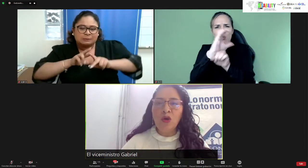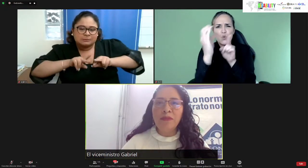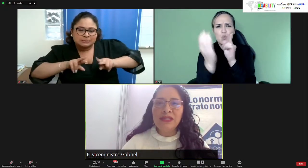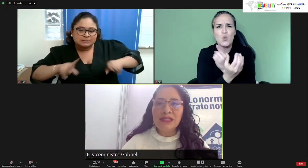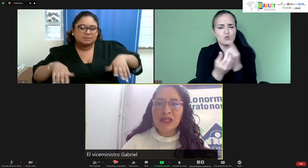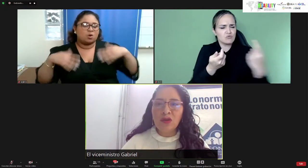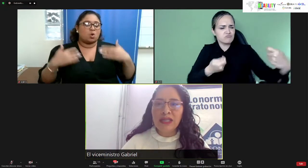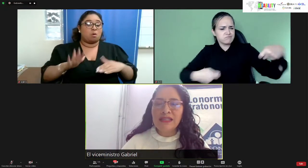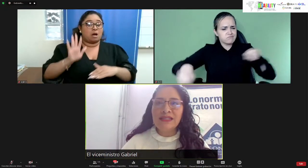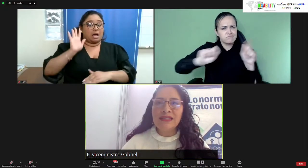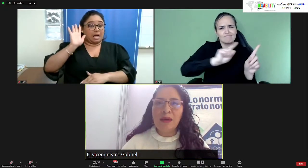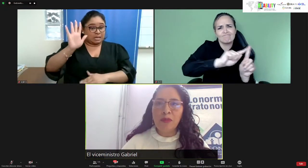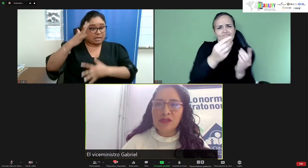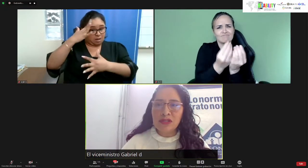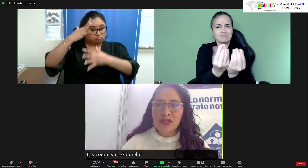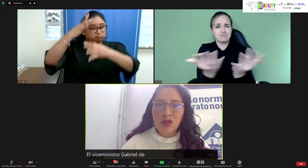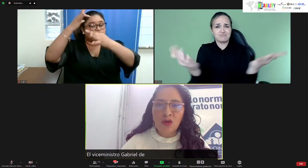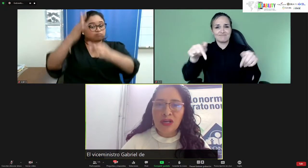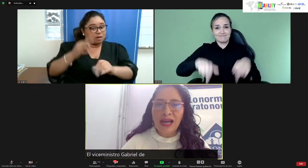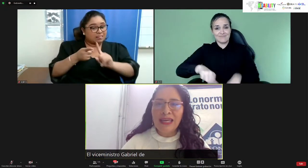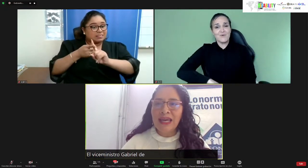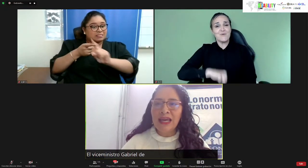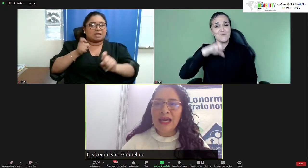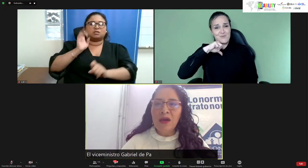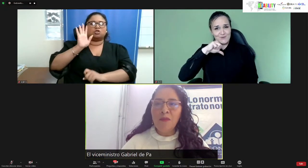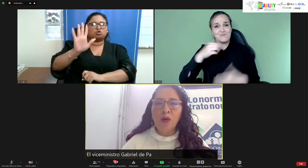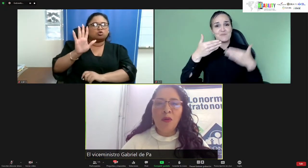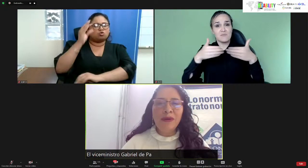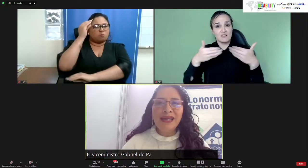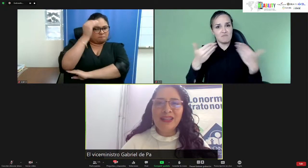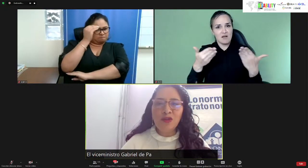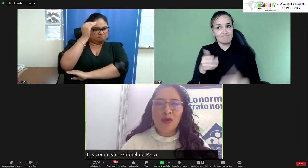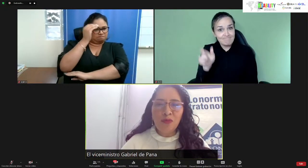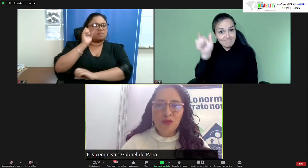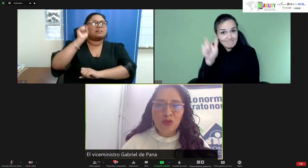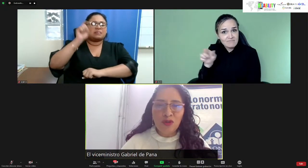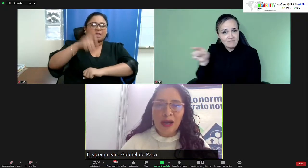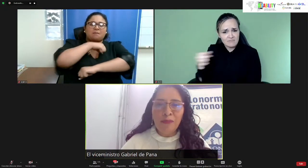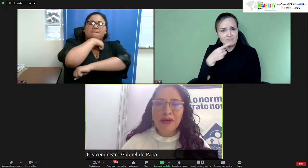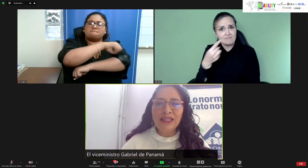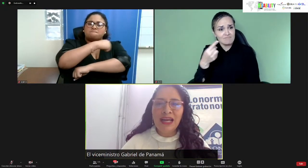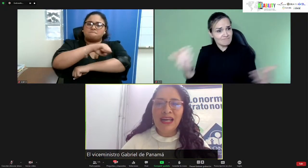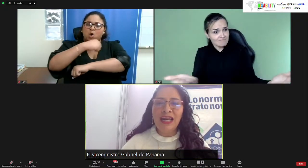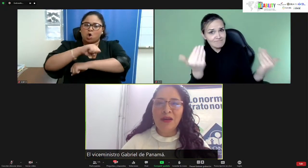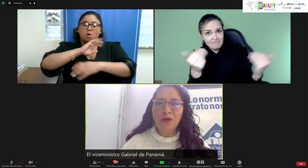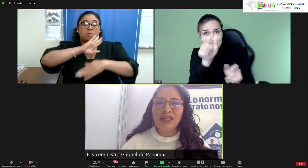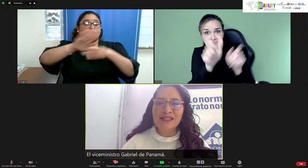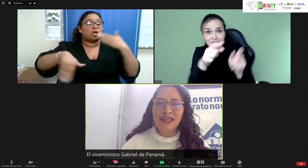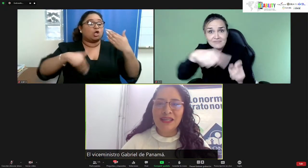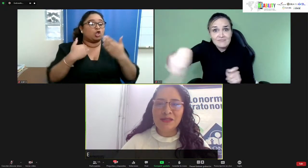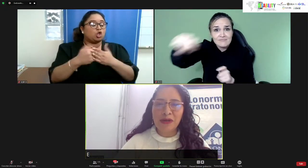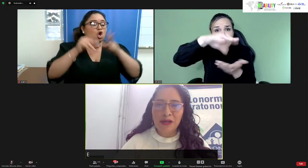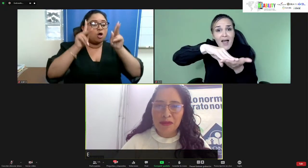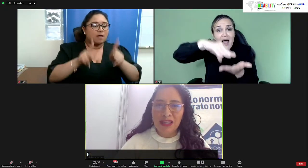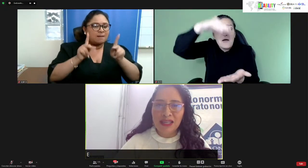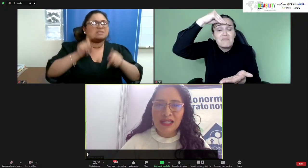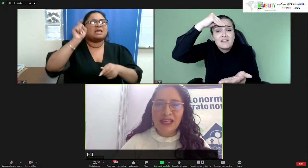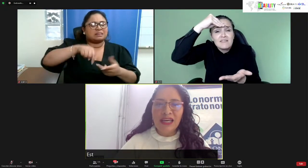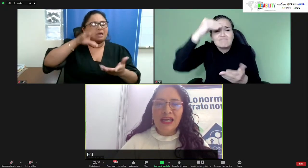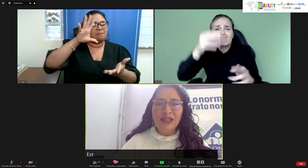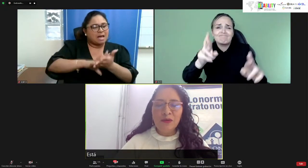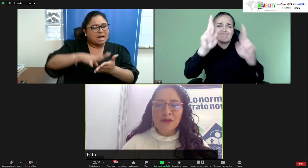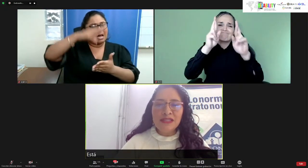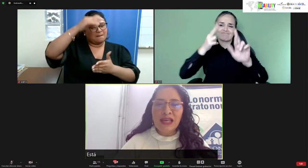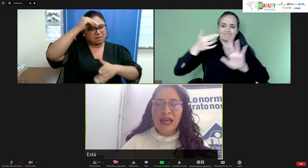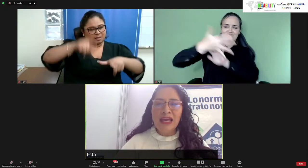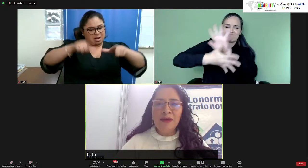traditions for plural or typical quotes and his firm firm believer that from this position we need to promote for